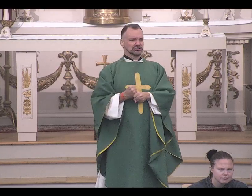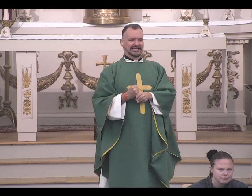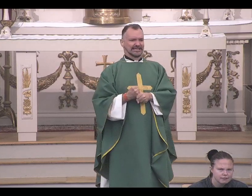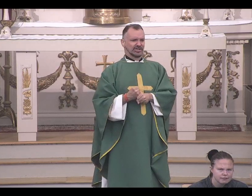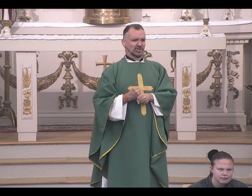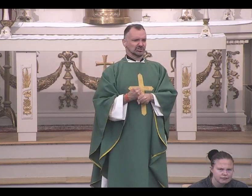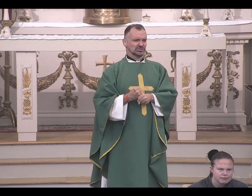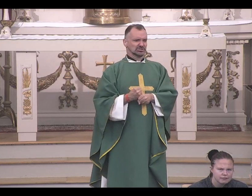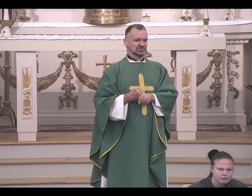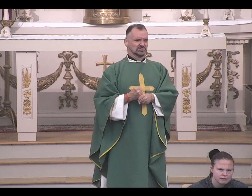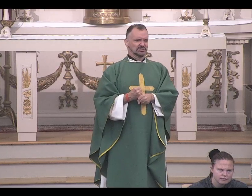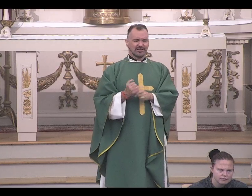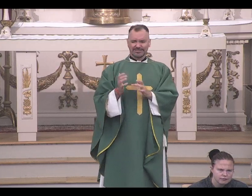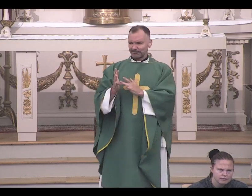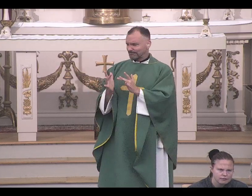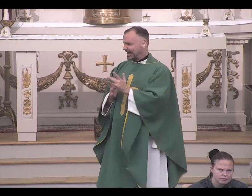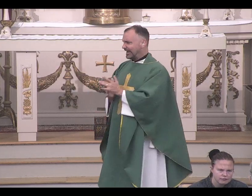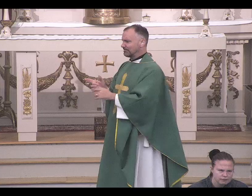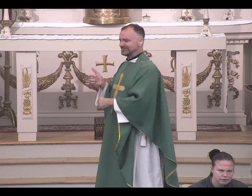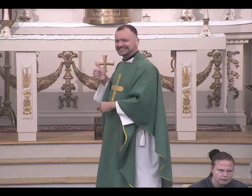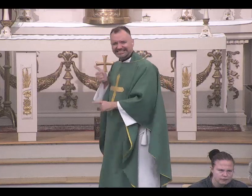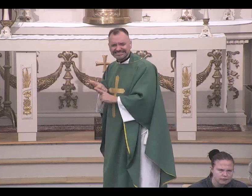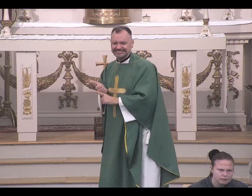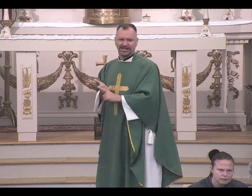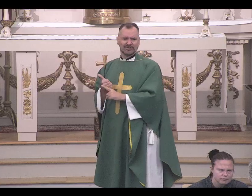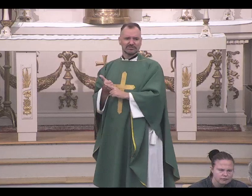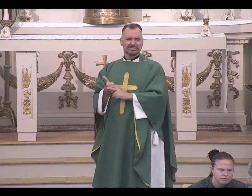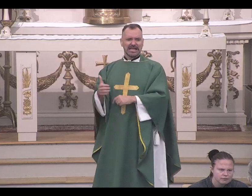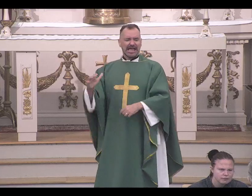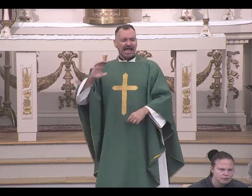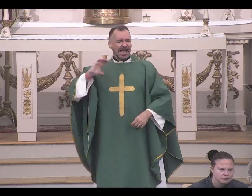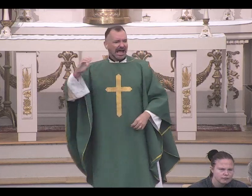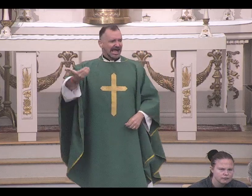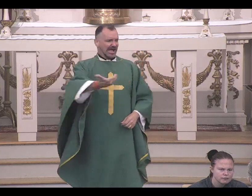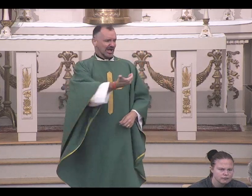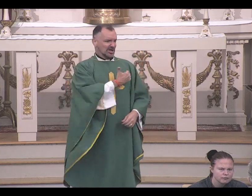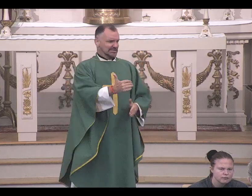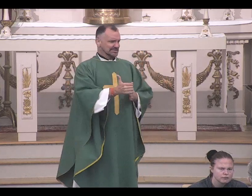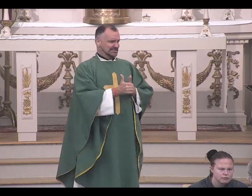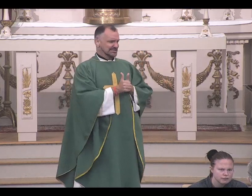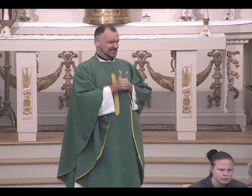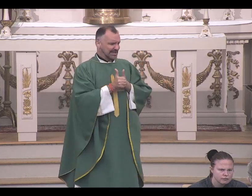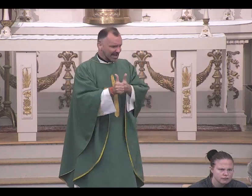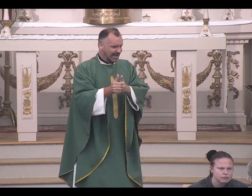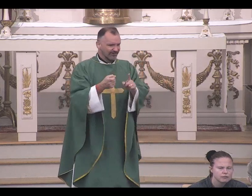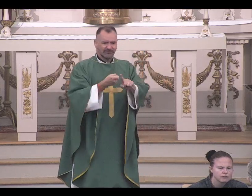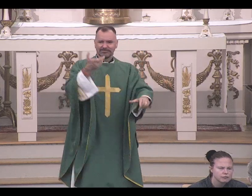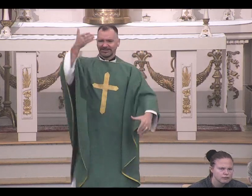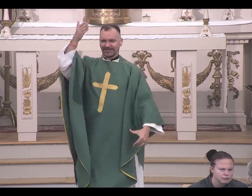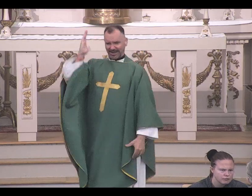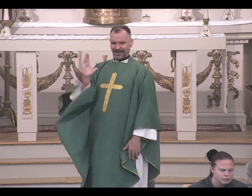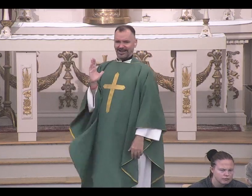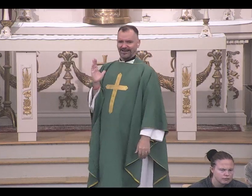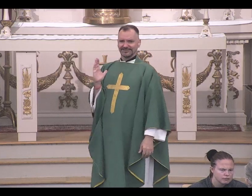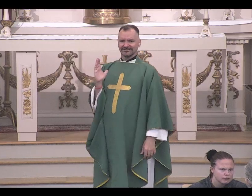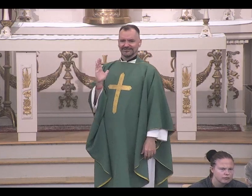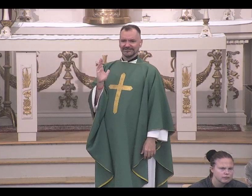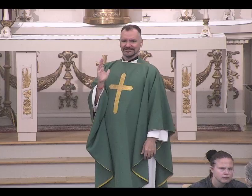was written over thousands and thousands is thousands and thousands of years old,